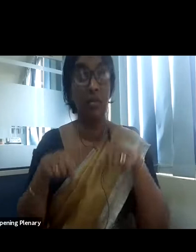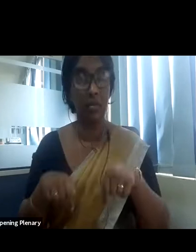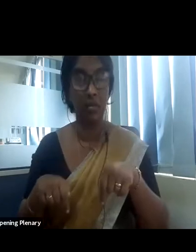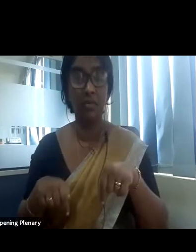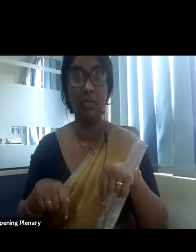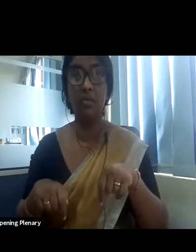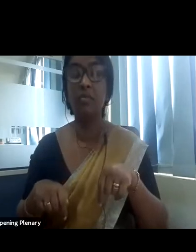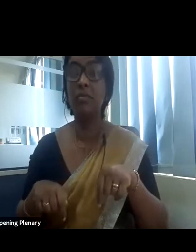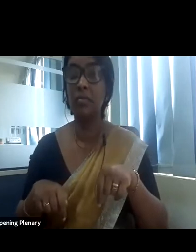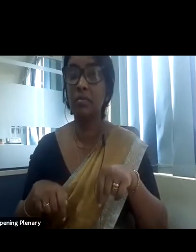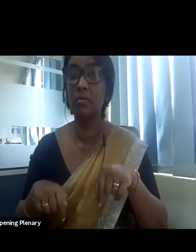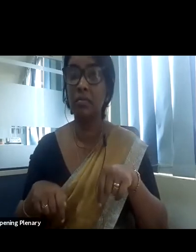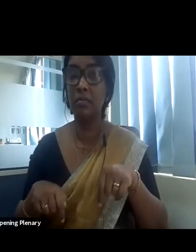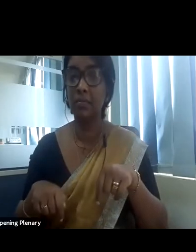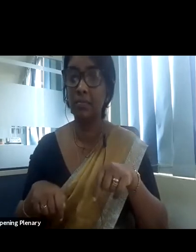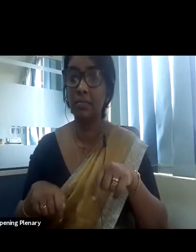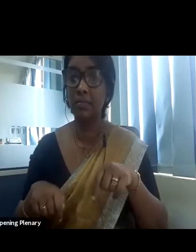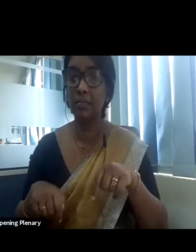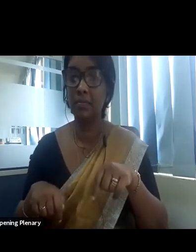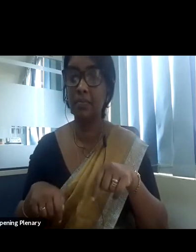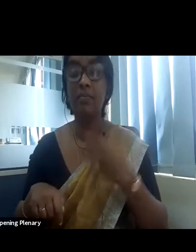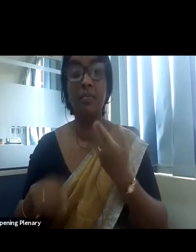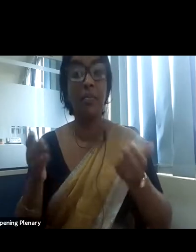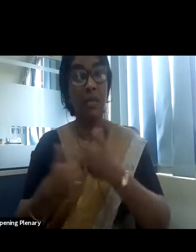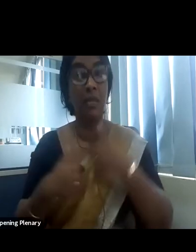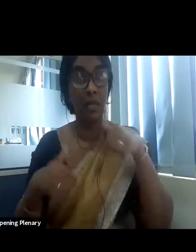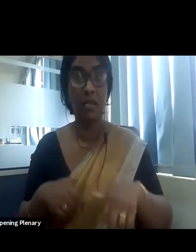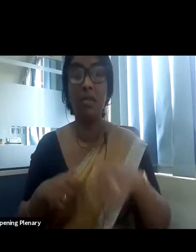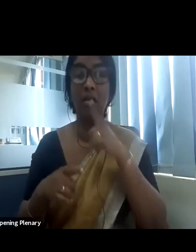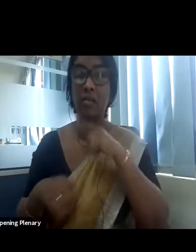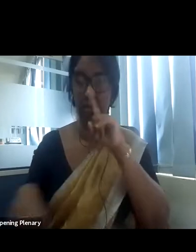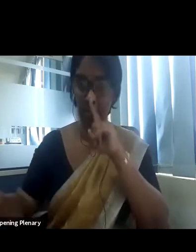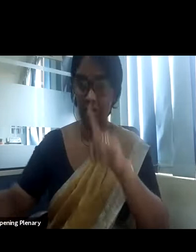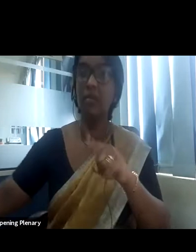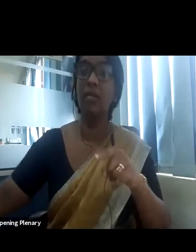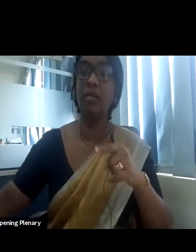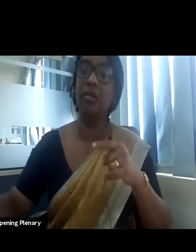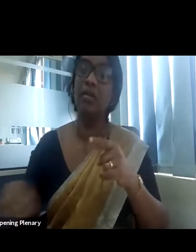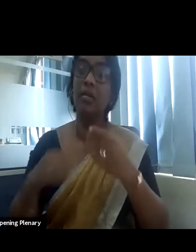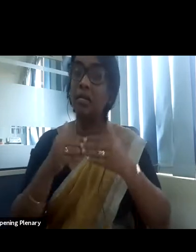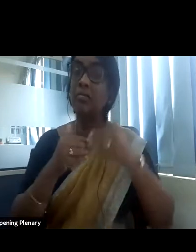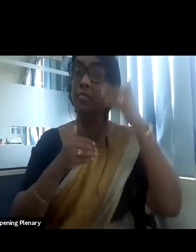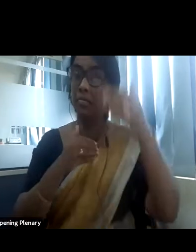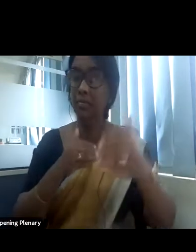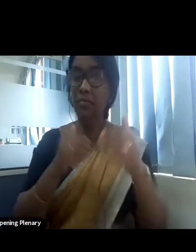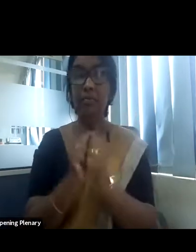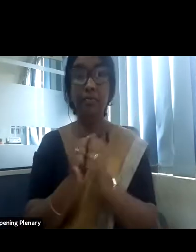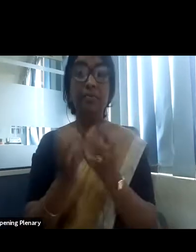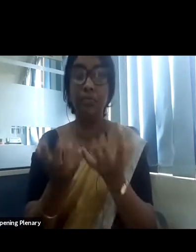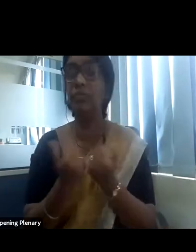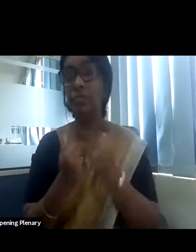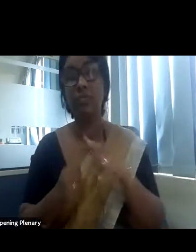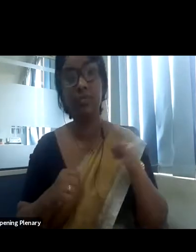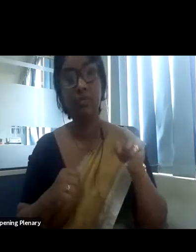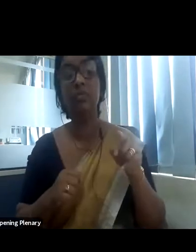This afternoon, I want to challenge you to move a step forward and look at how we re-envision the future of the SDGs